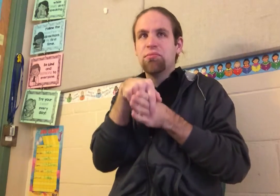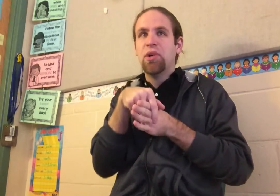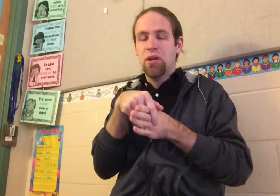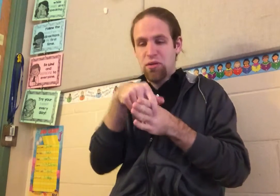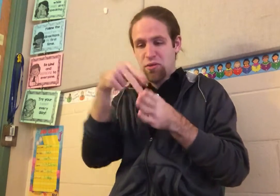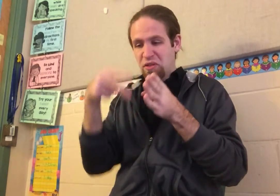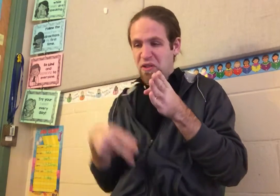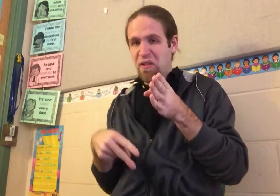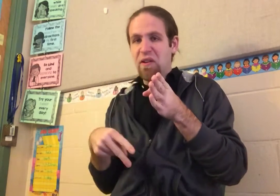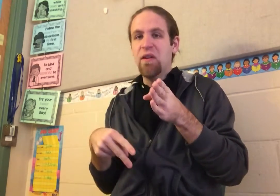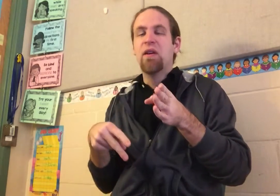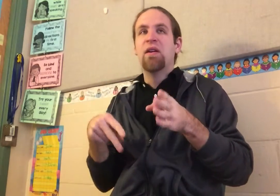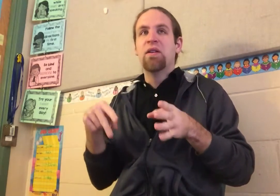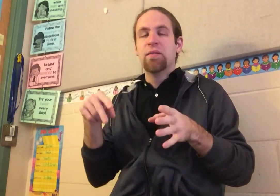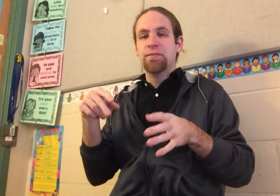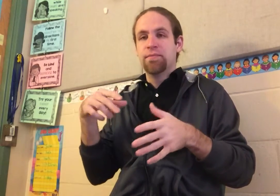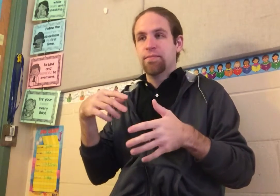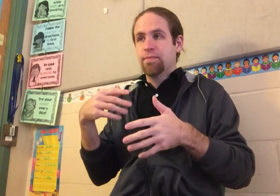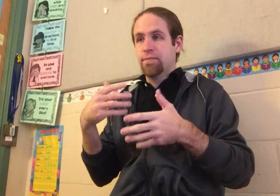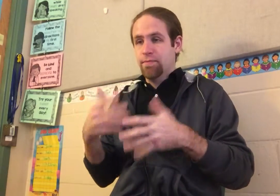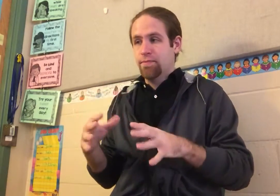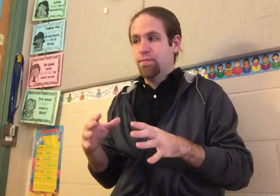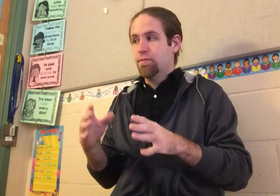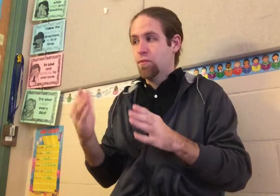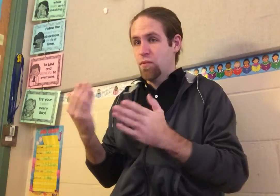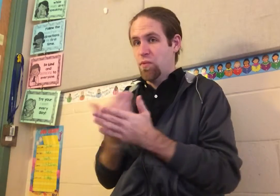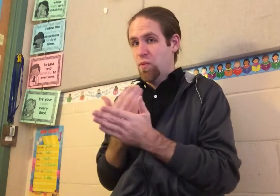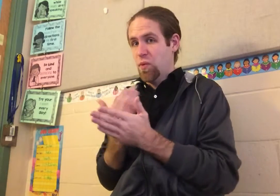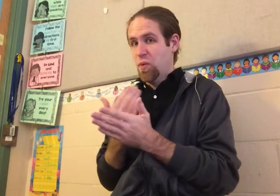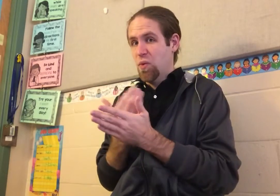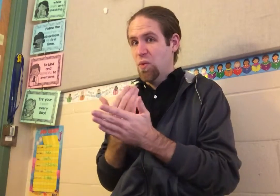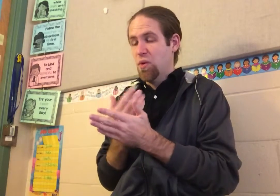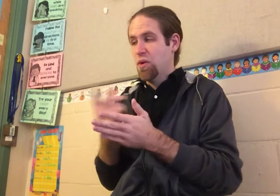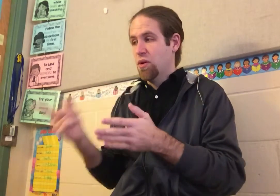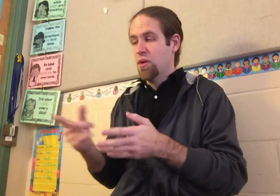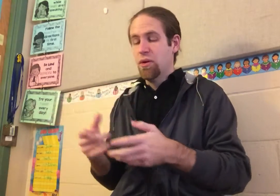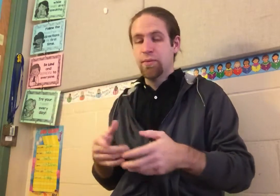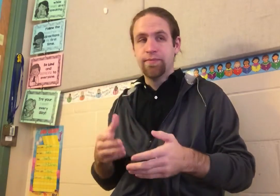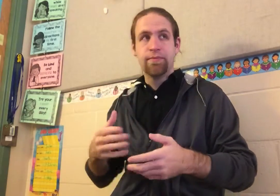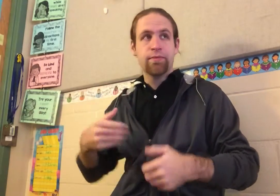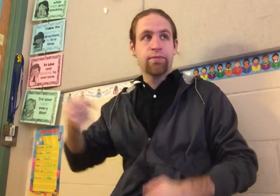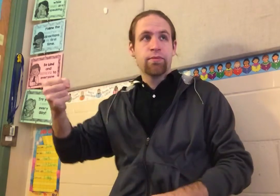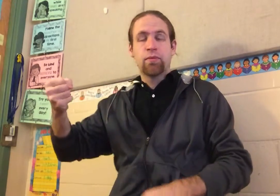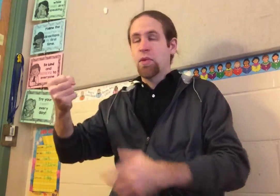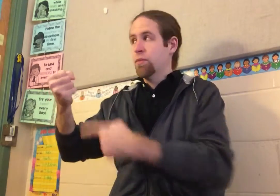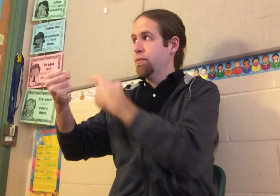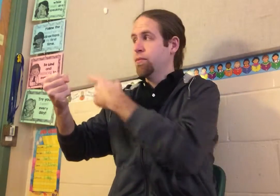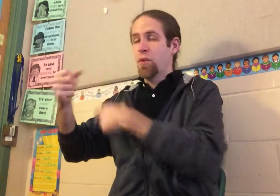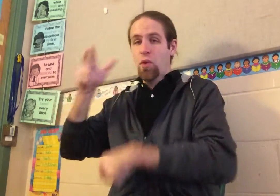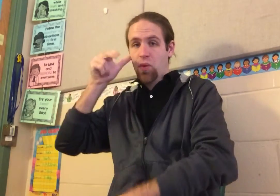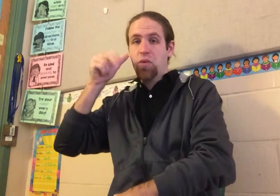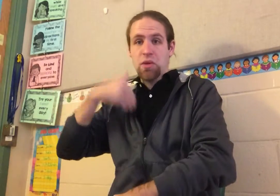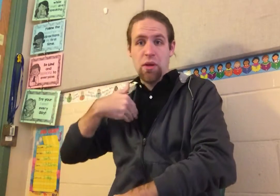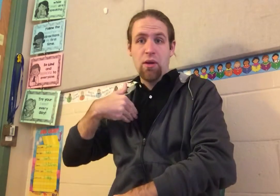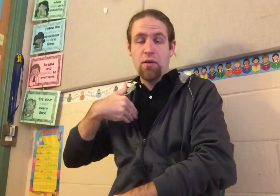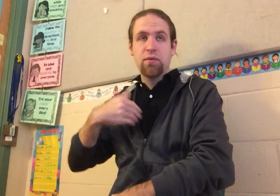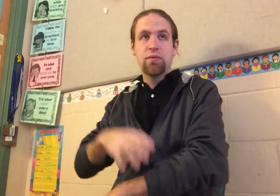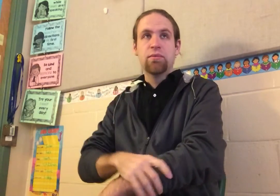his horse. Another rider would be standing in front of the station holding a new horse. The new rider